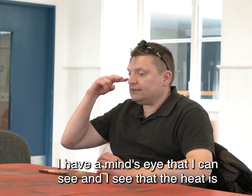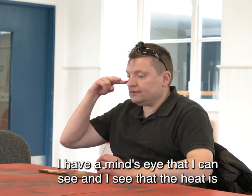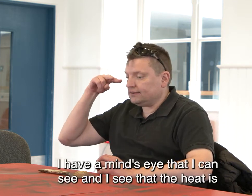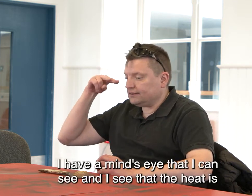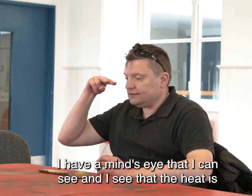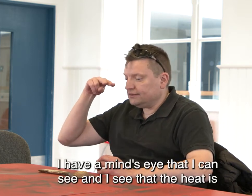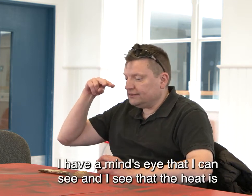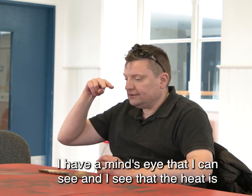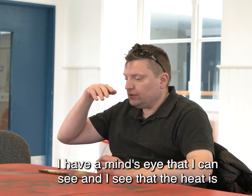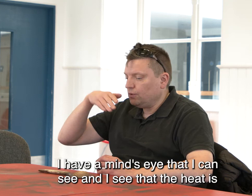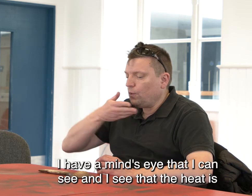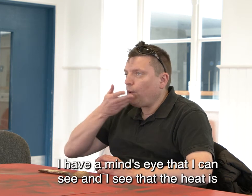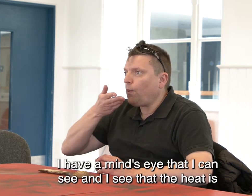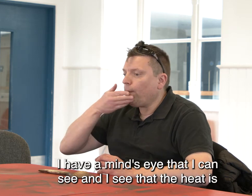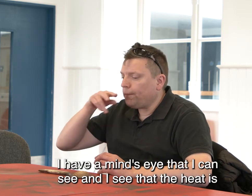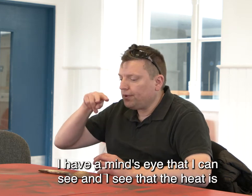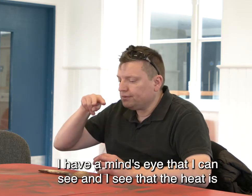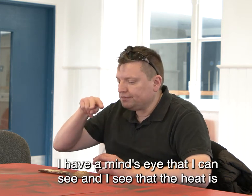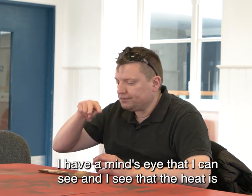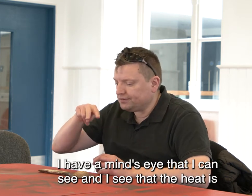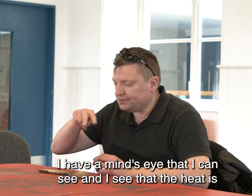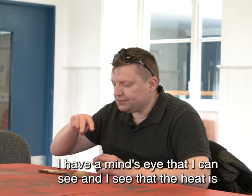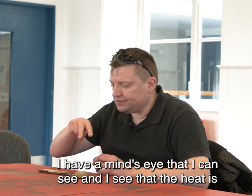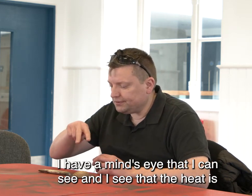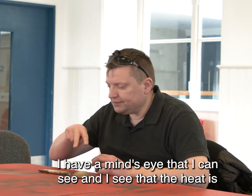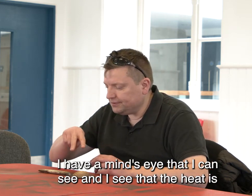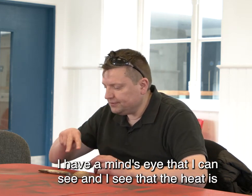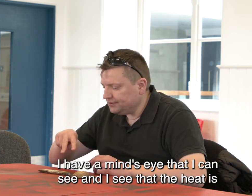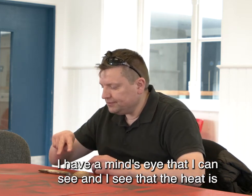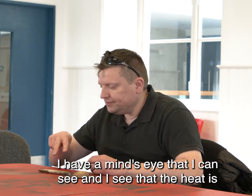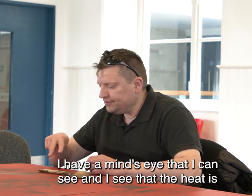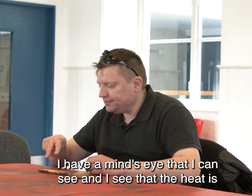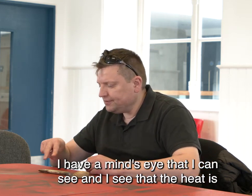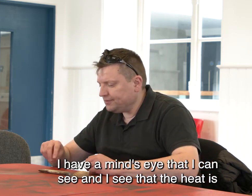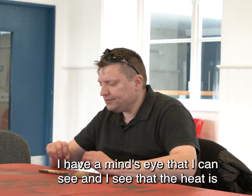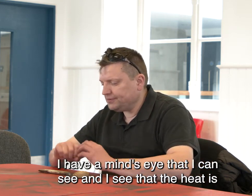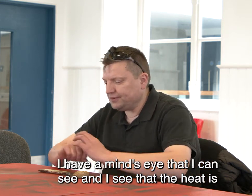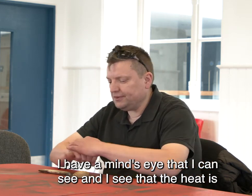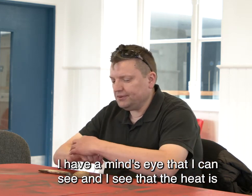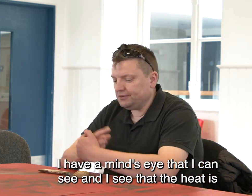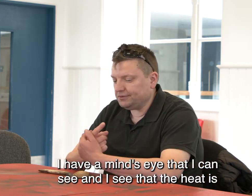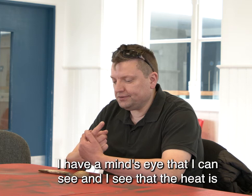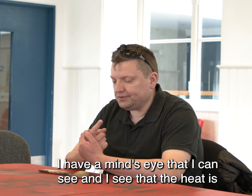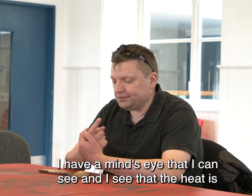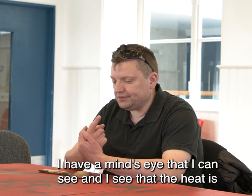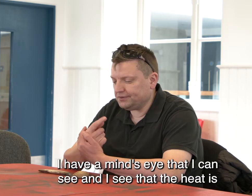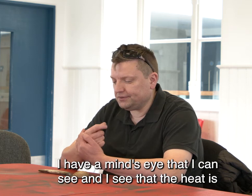I have a mind's eye that I can see, and I see that the heat is warming